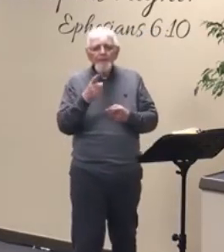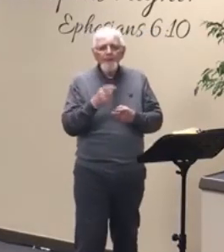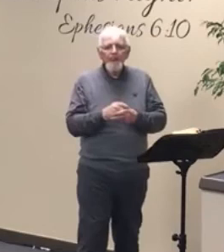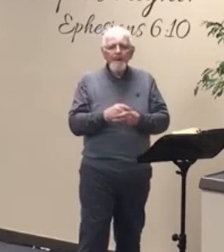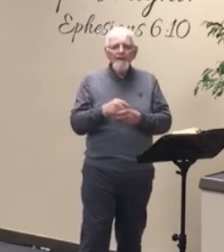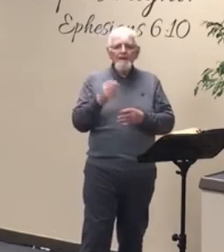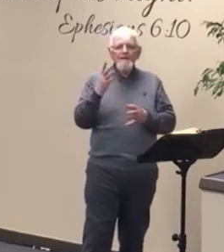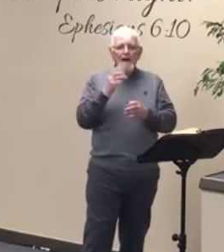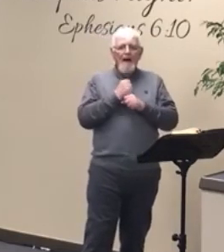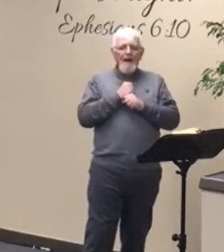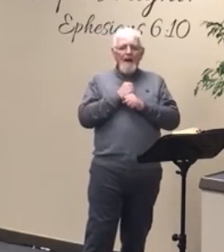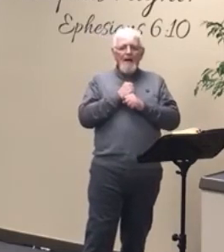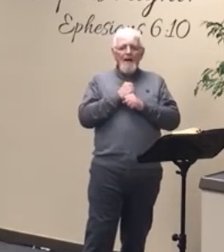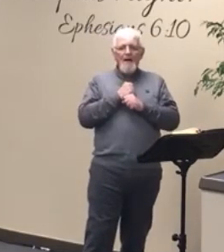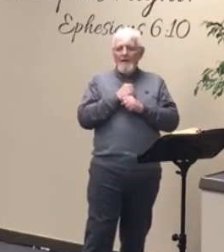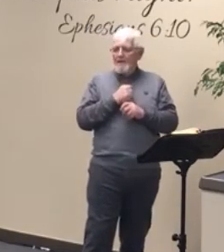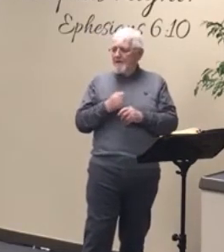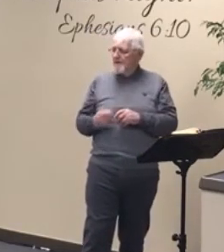God loves you.